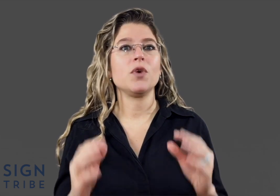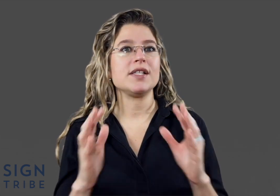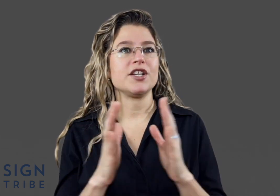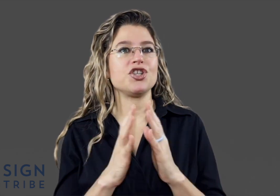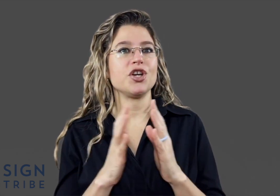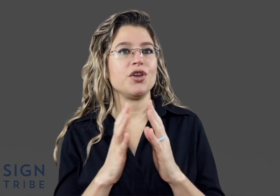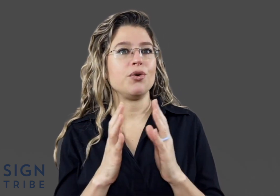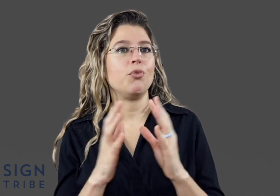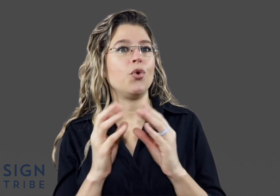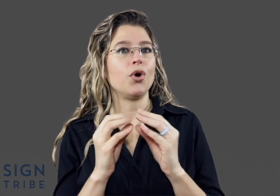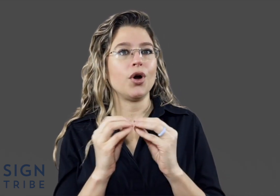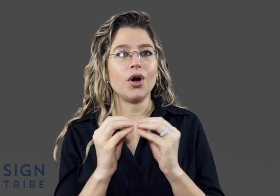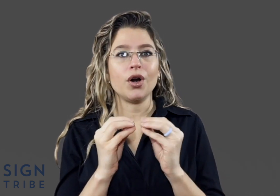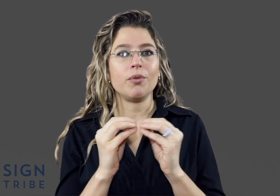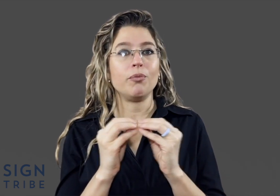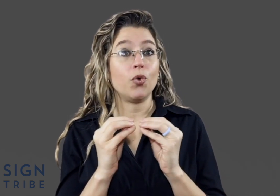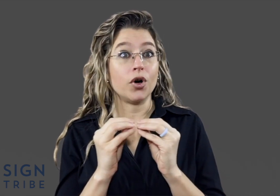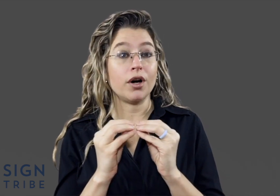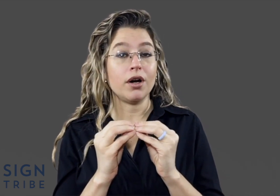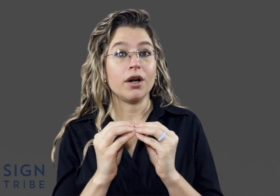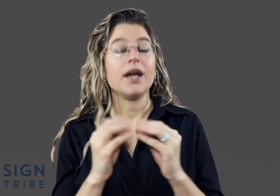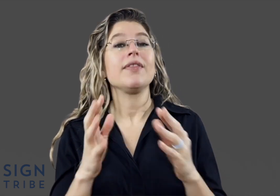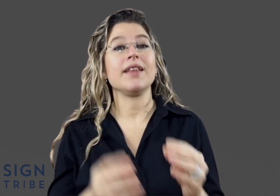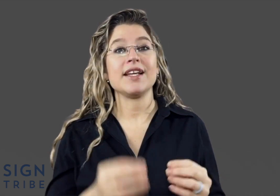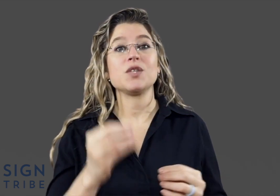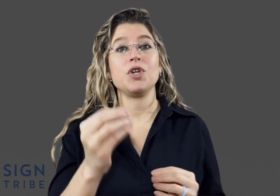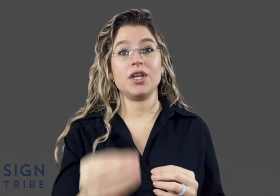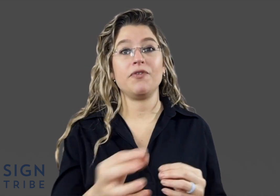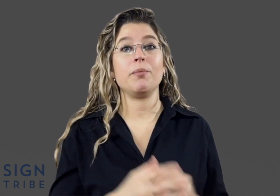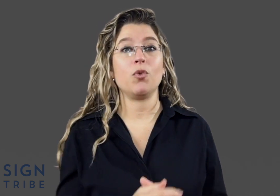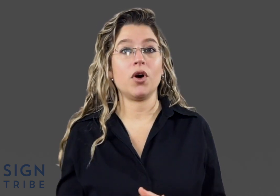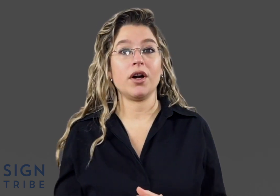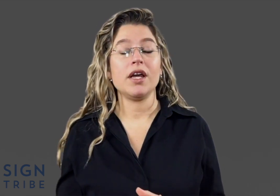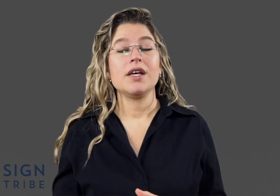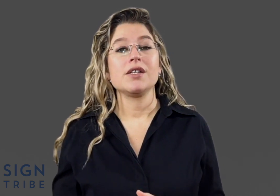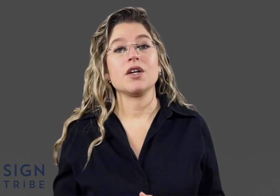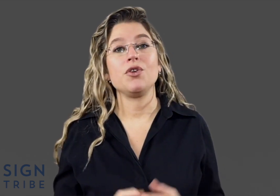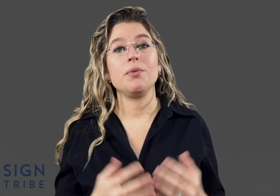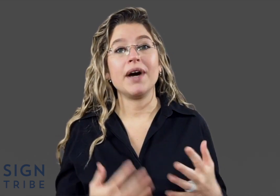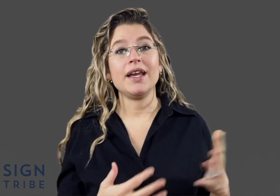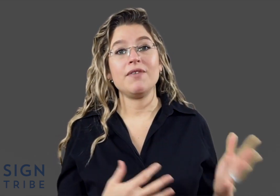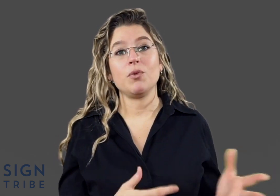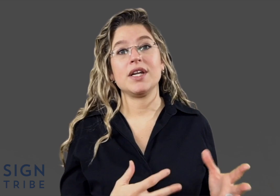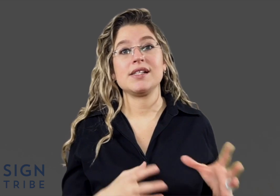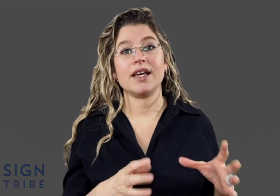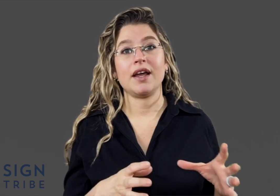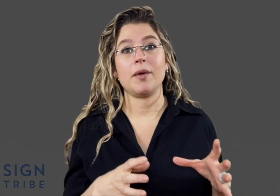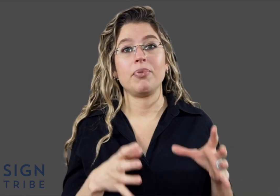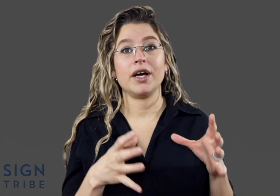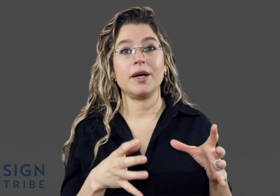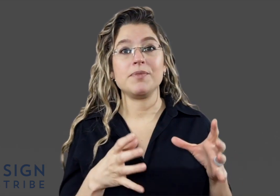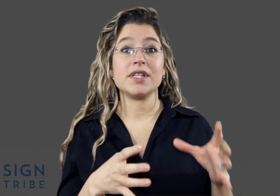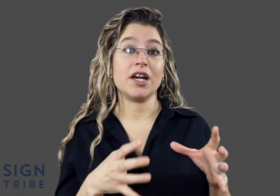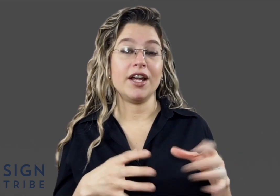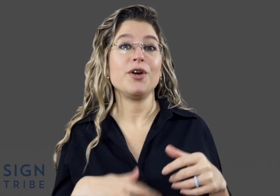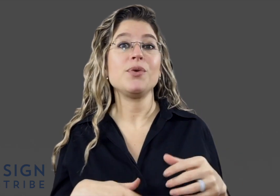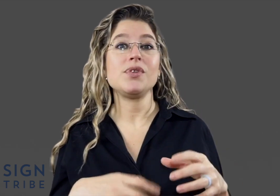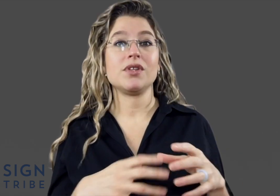they show you more, then that's when you give them more. So you might even want to set up scenarios,